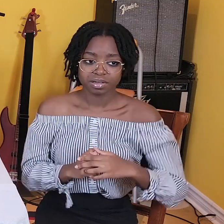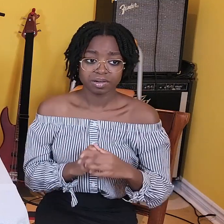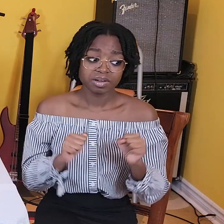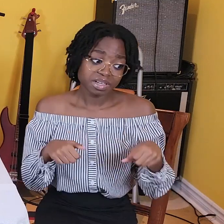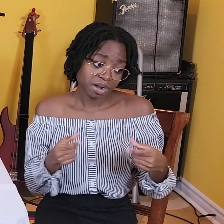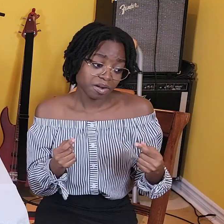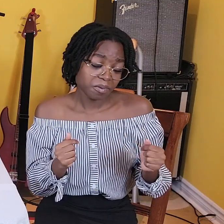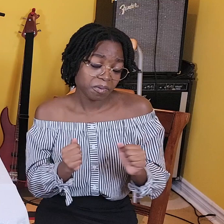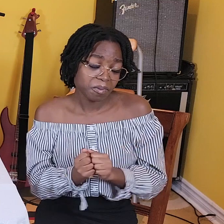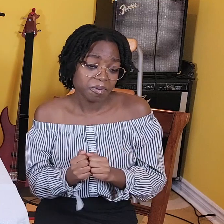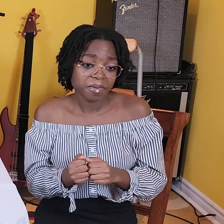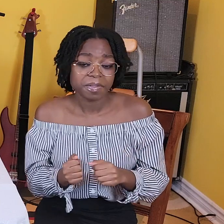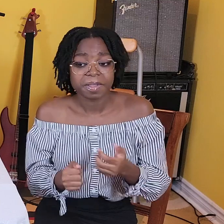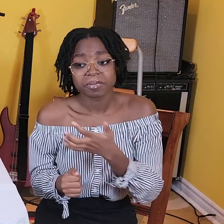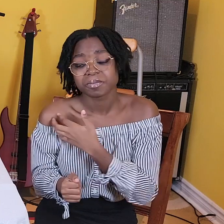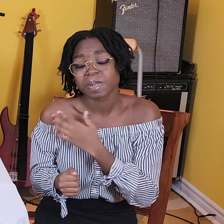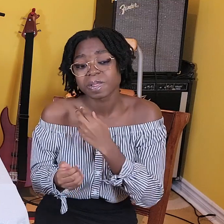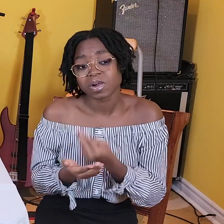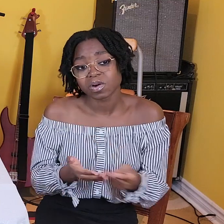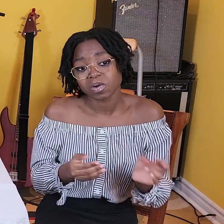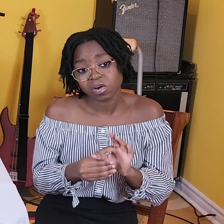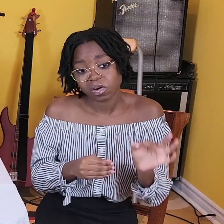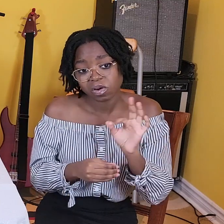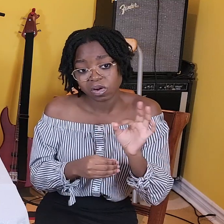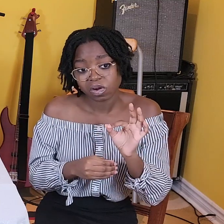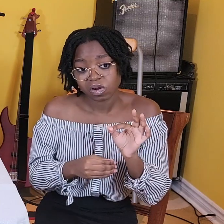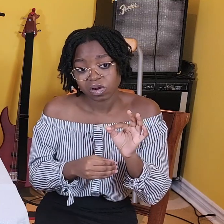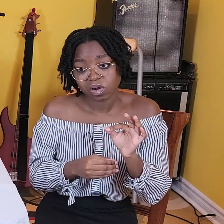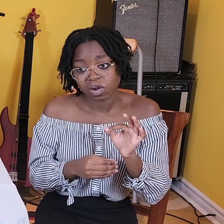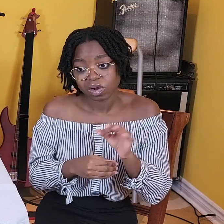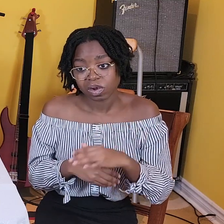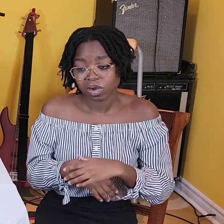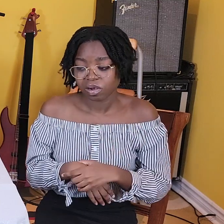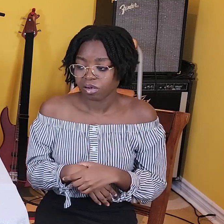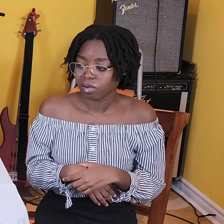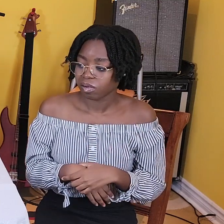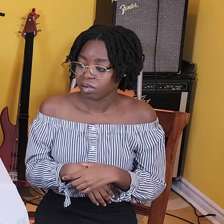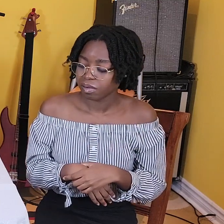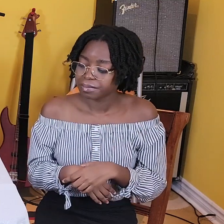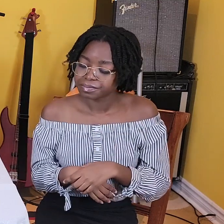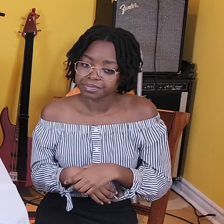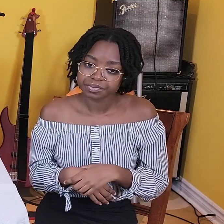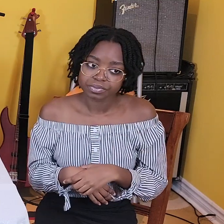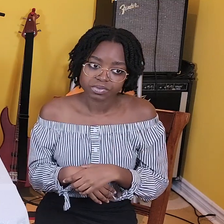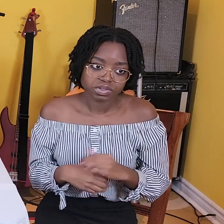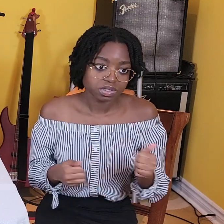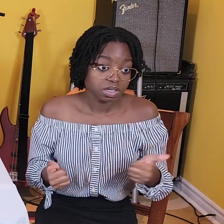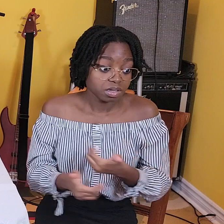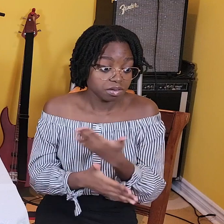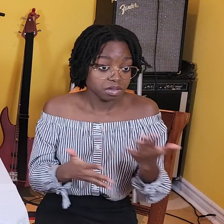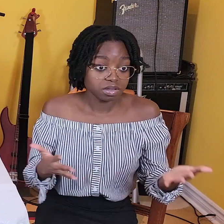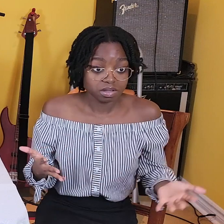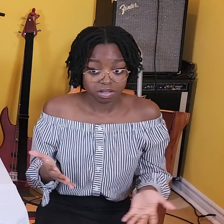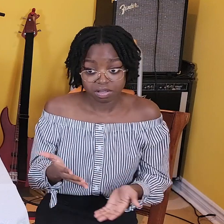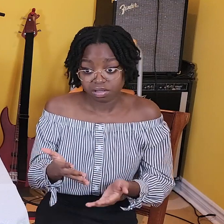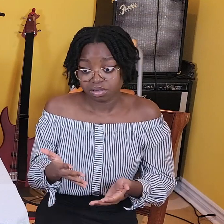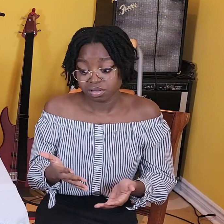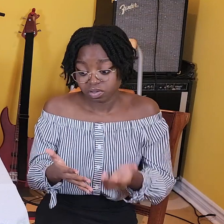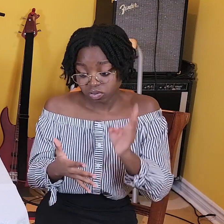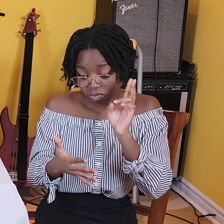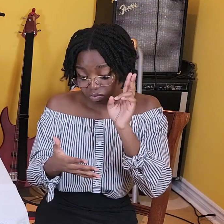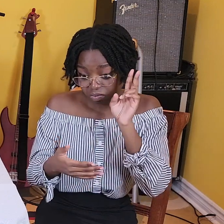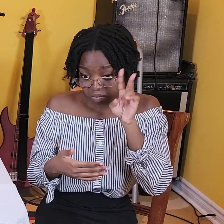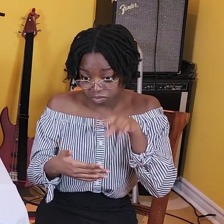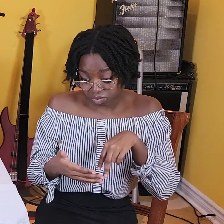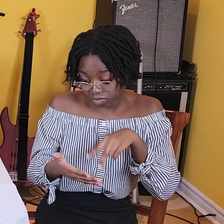the power of the Holy Spirit. But as we look at it, all this that we're looking at, it's all